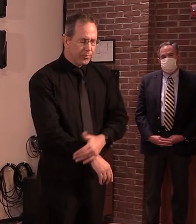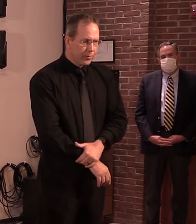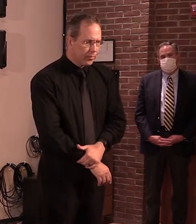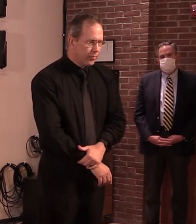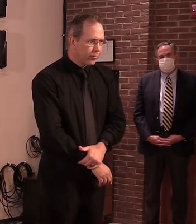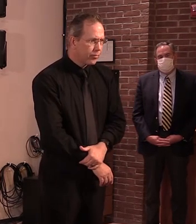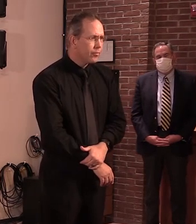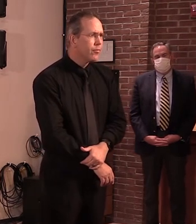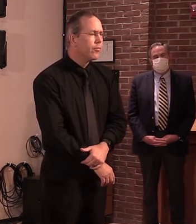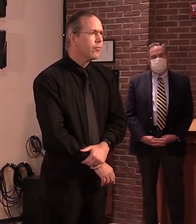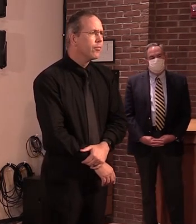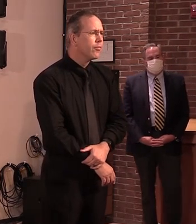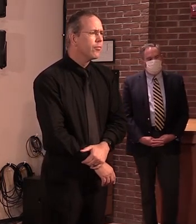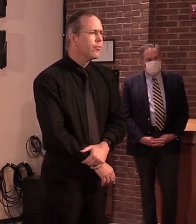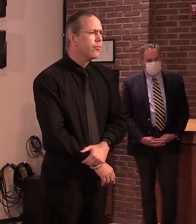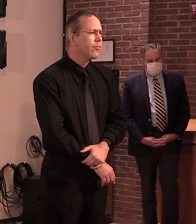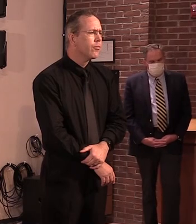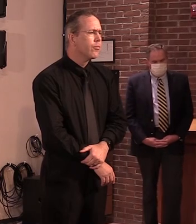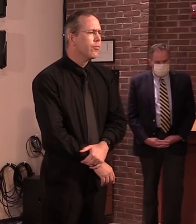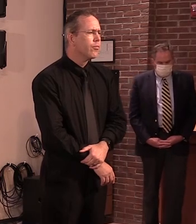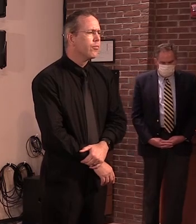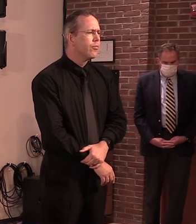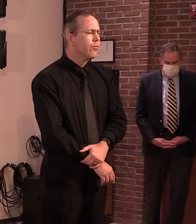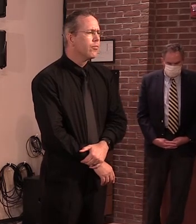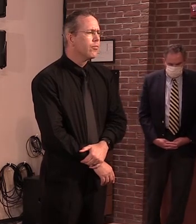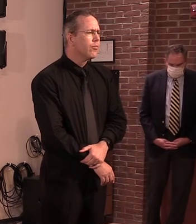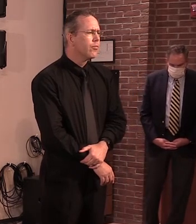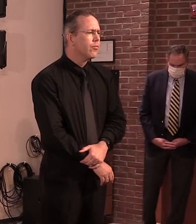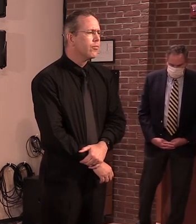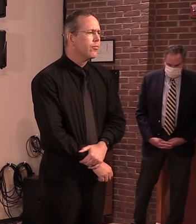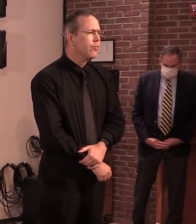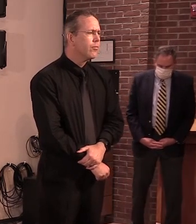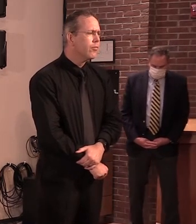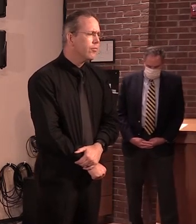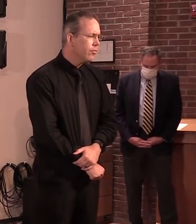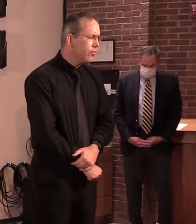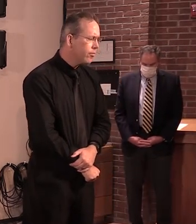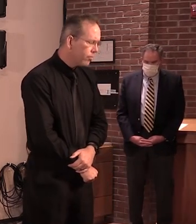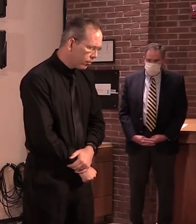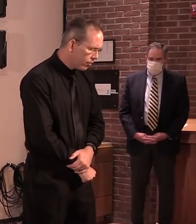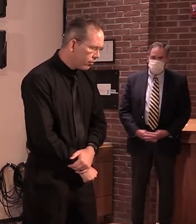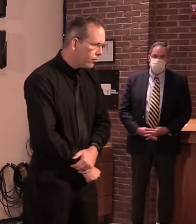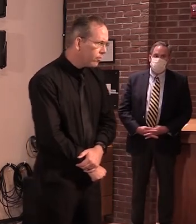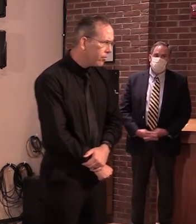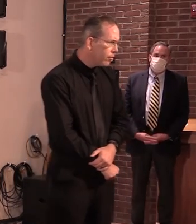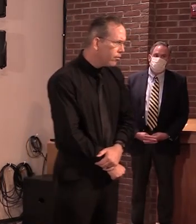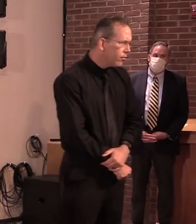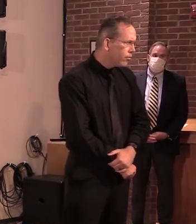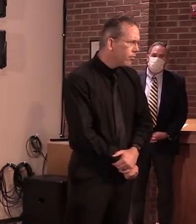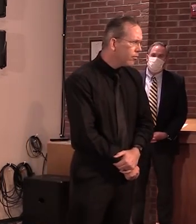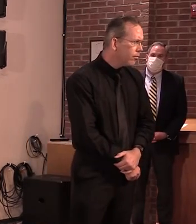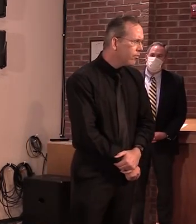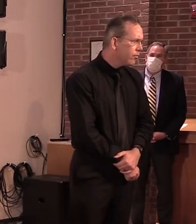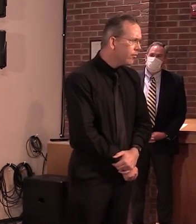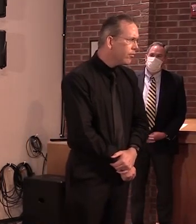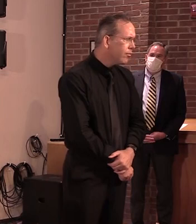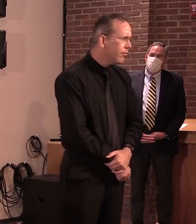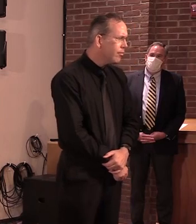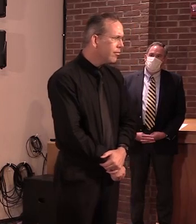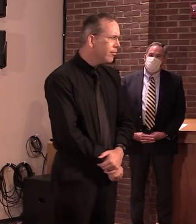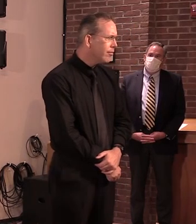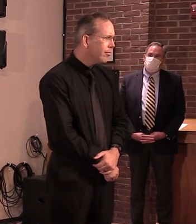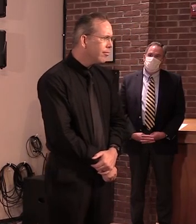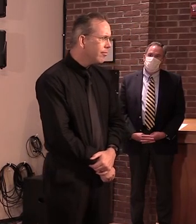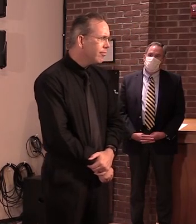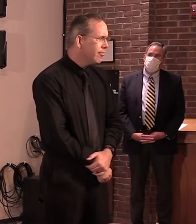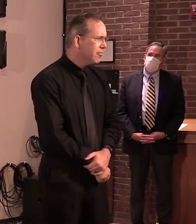Yes, good afternoon, Governor. I don't have any questions today, oddly enough. I think it's lunchtime.